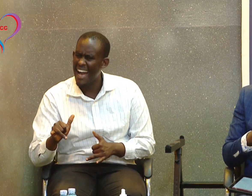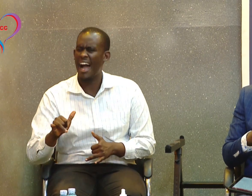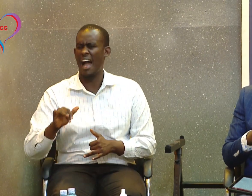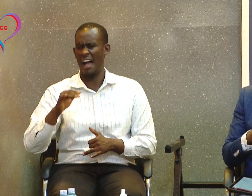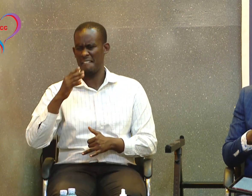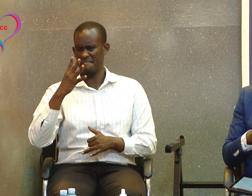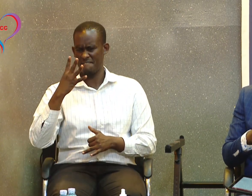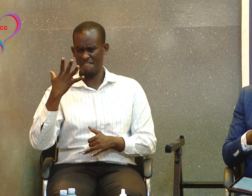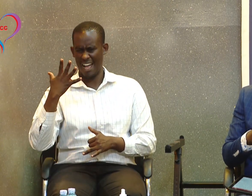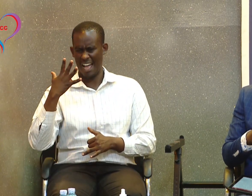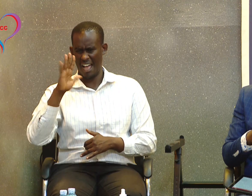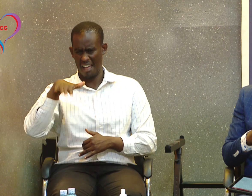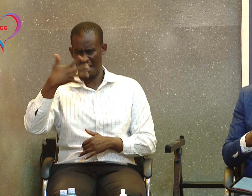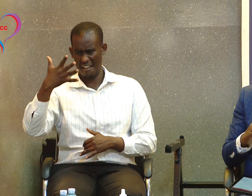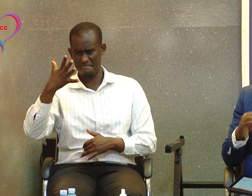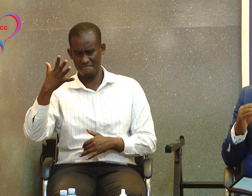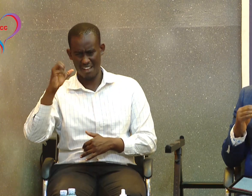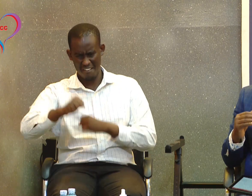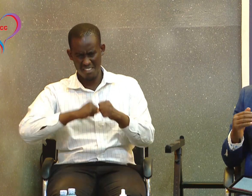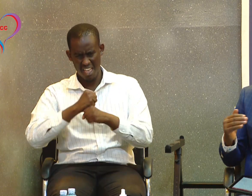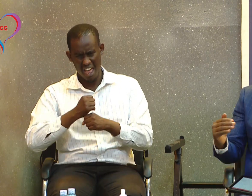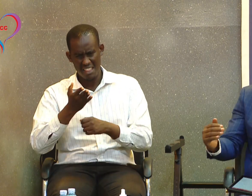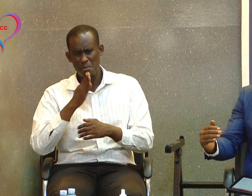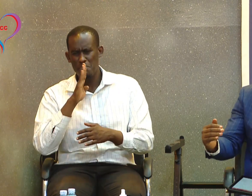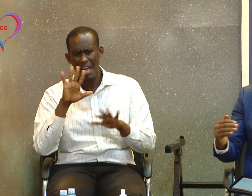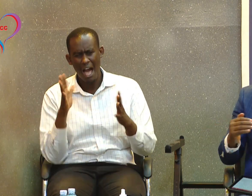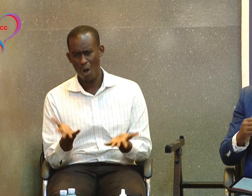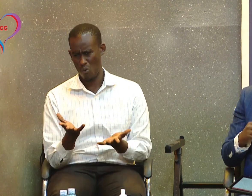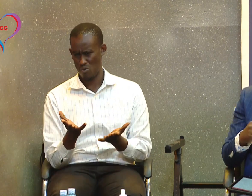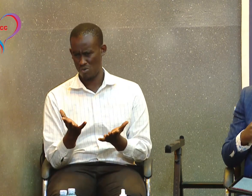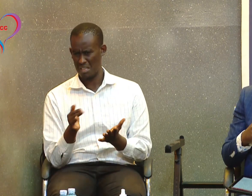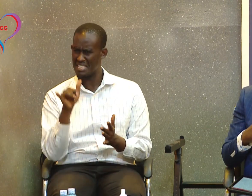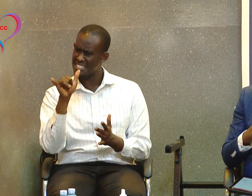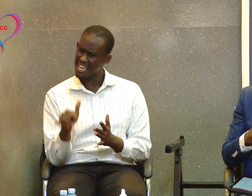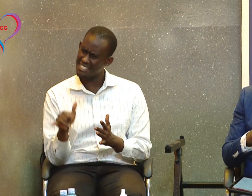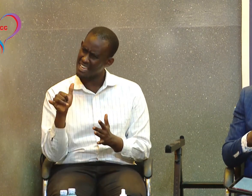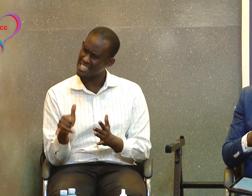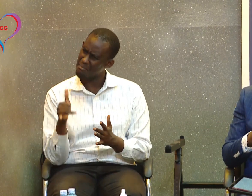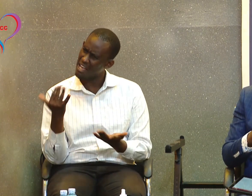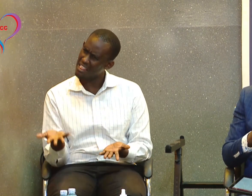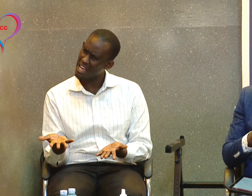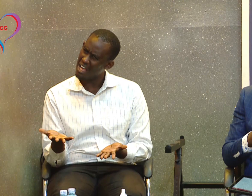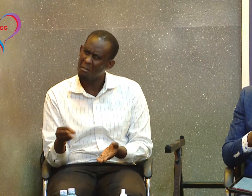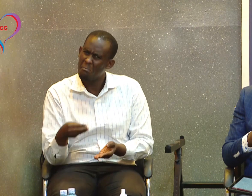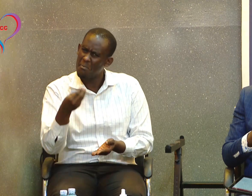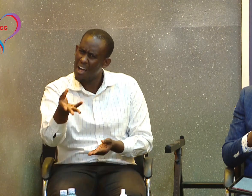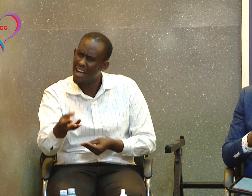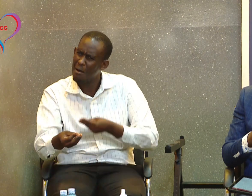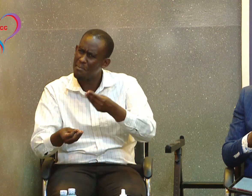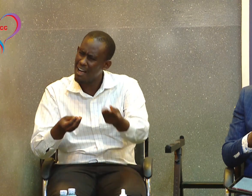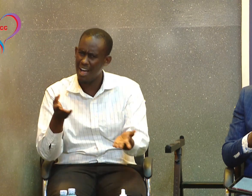5 years? Are you going to live on handouts all the time?